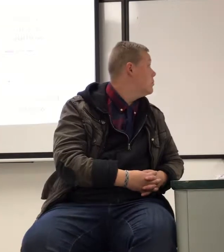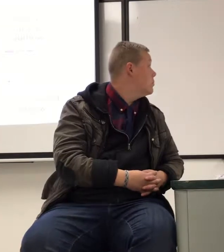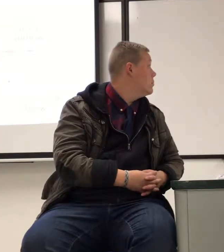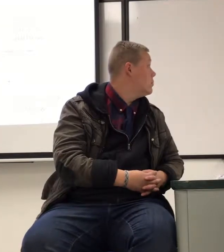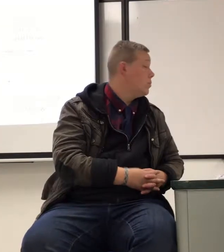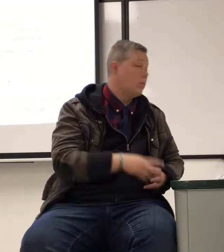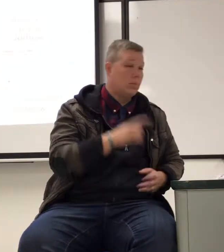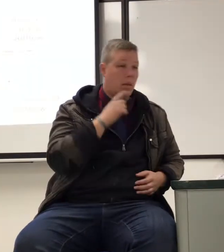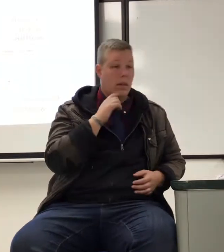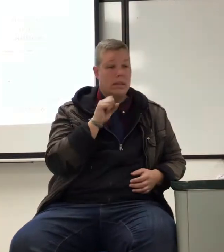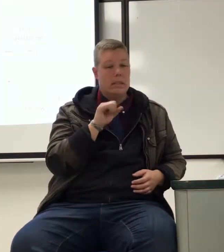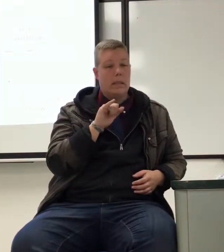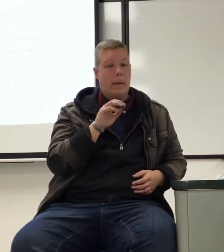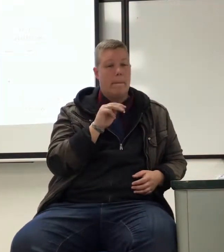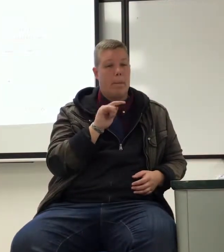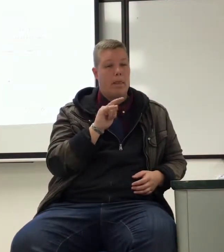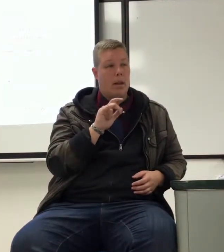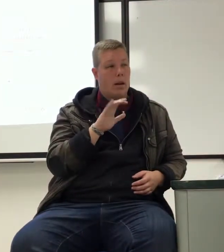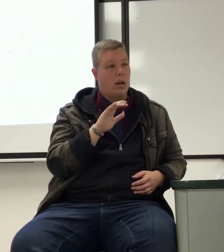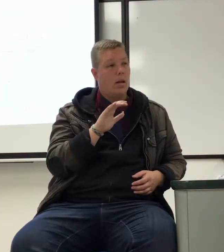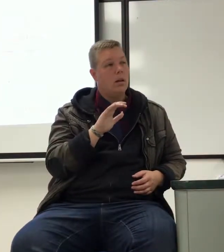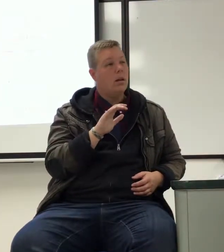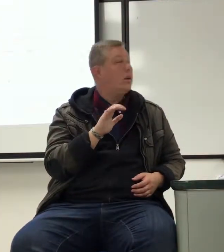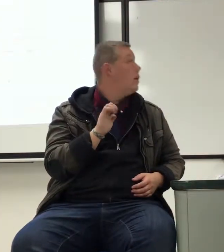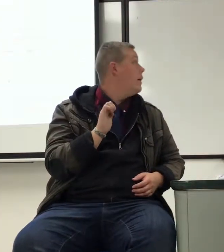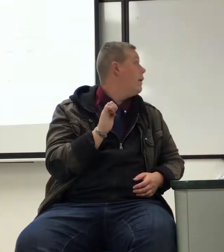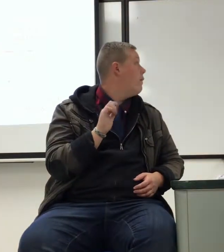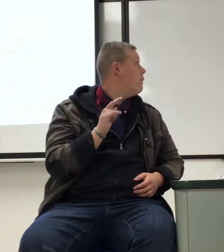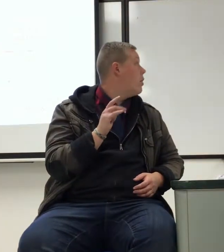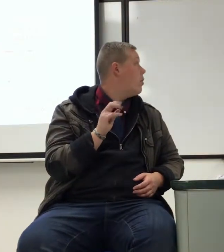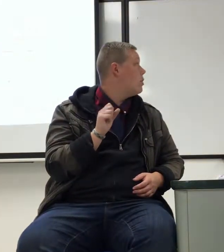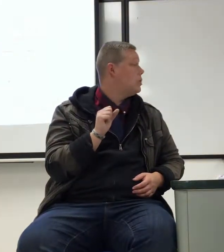the sympathetic efferents, they clamp down